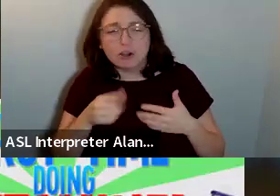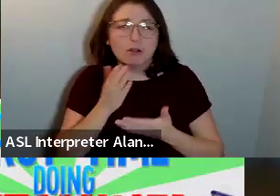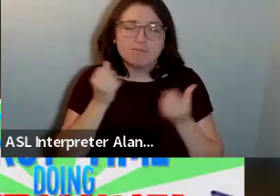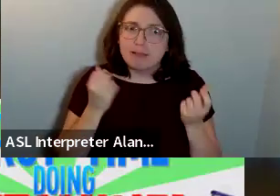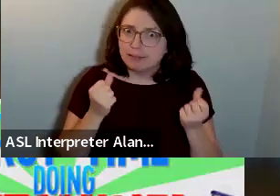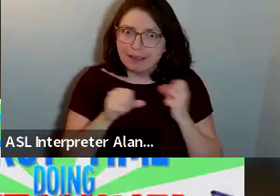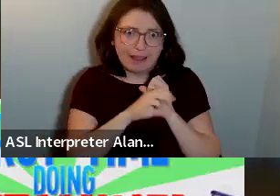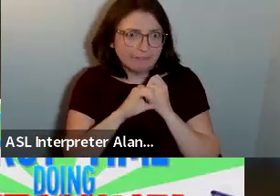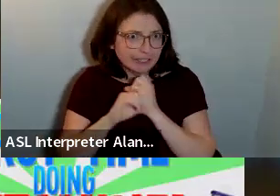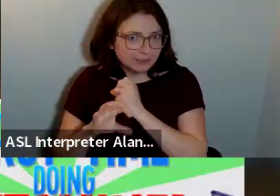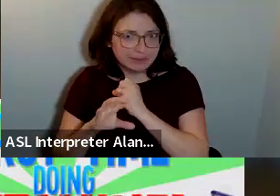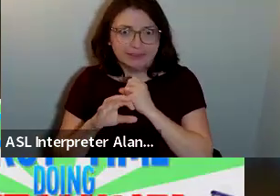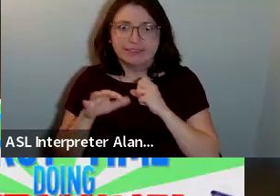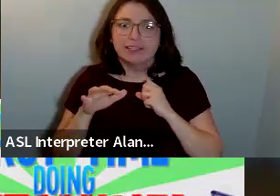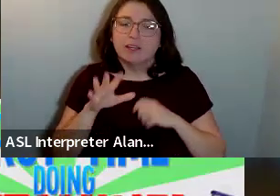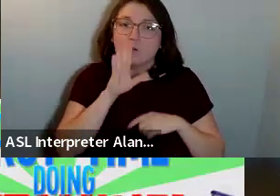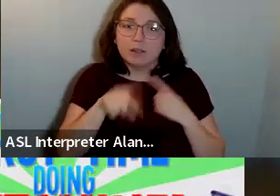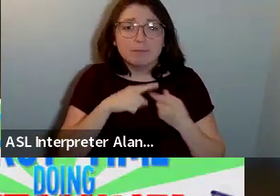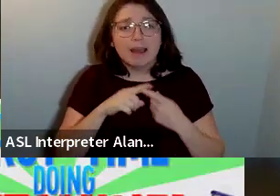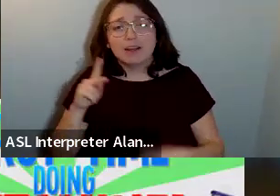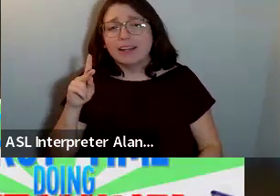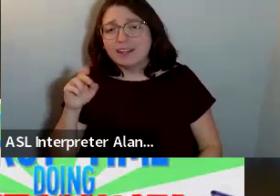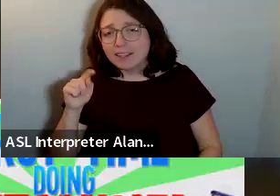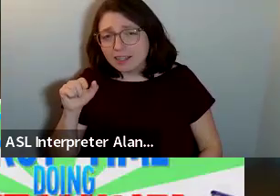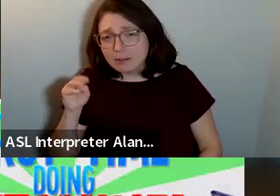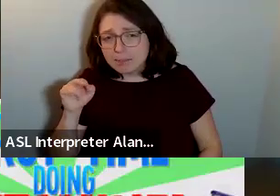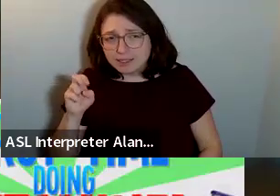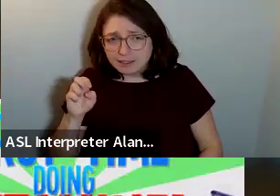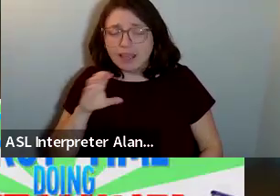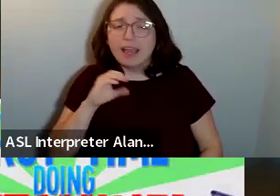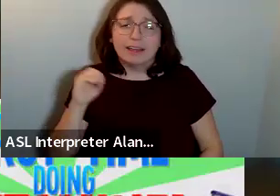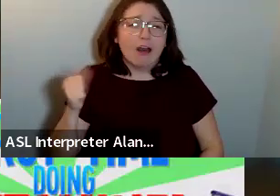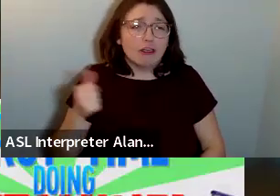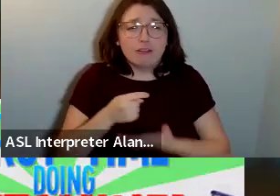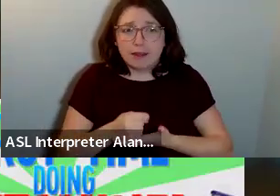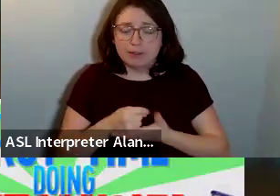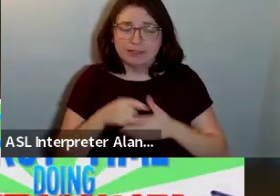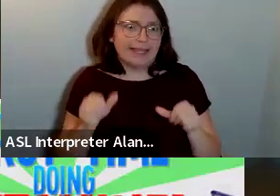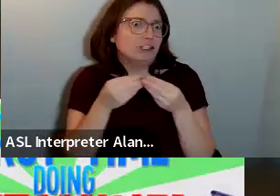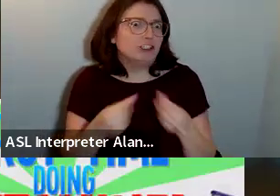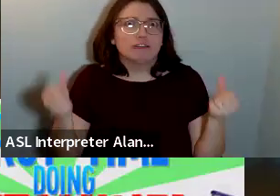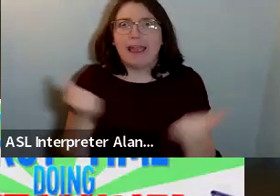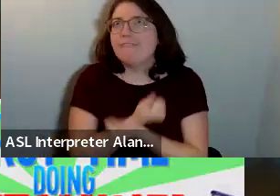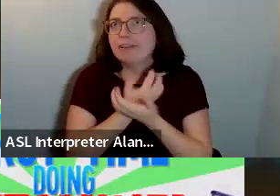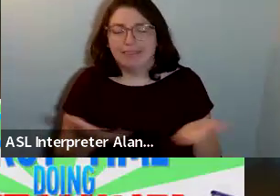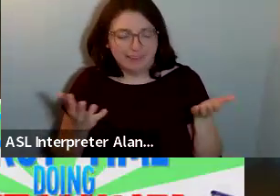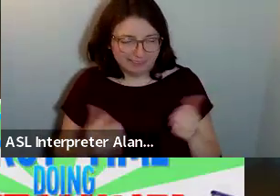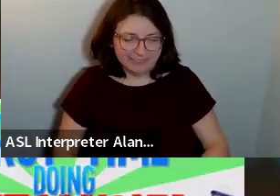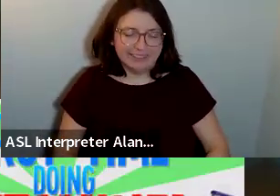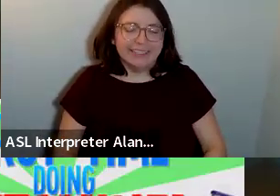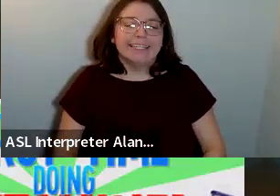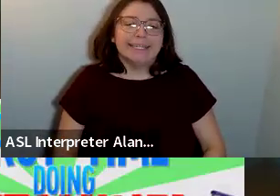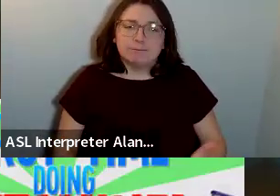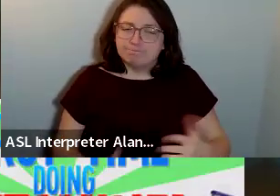otherwise, talking about the potential for ketamine and other therapies to help cure everything. And it bears